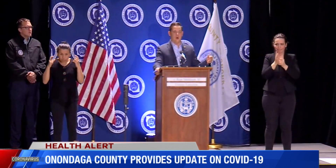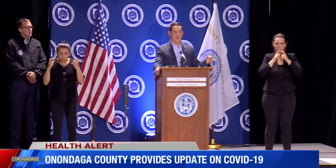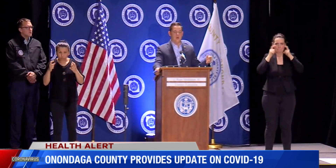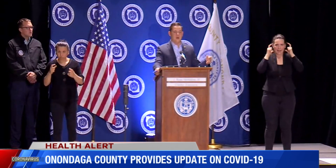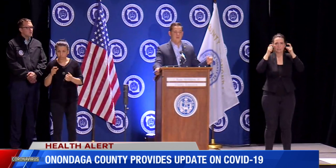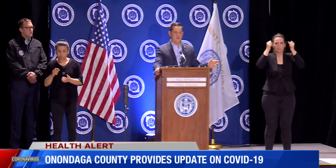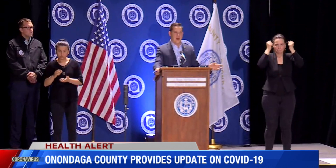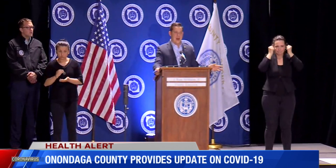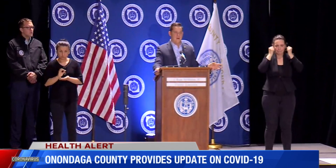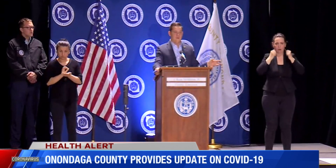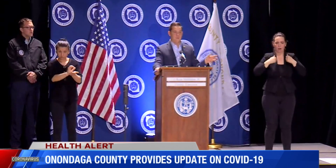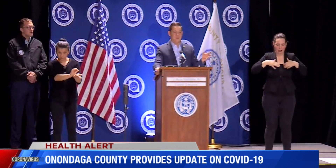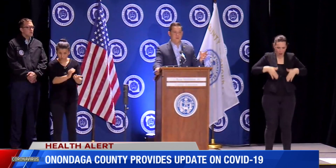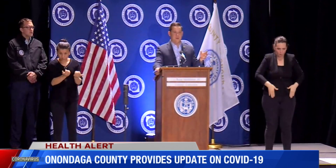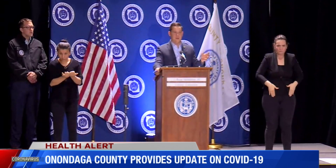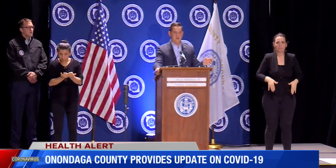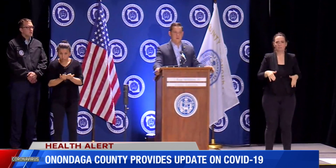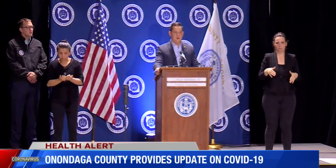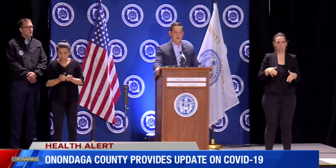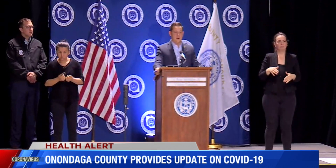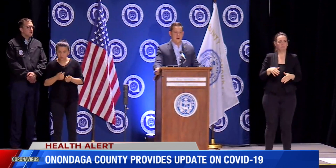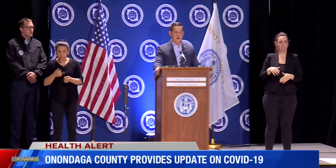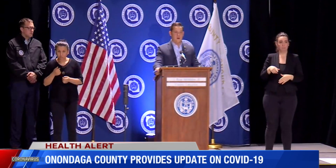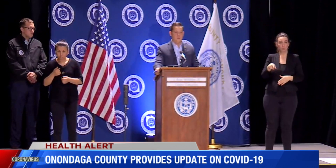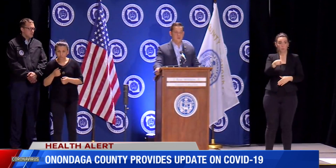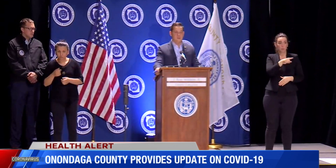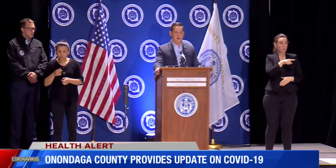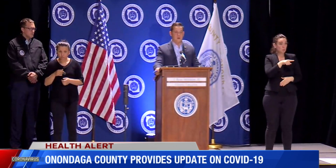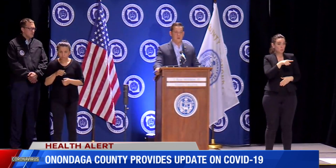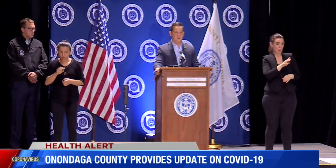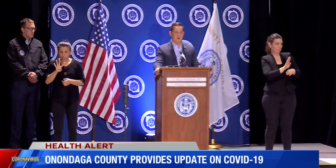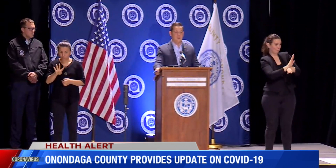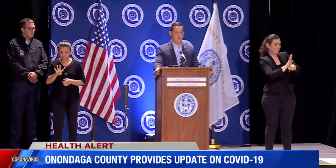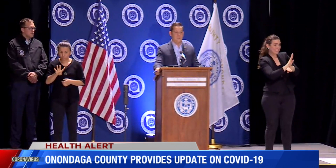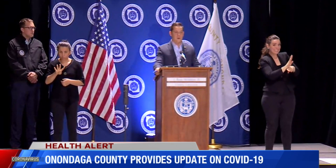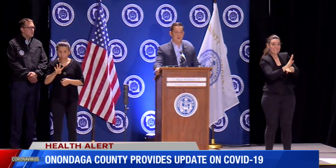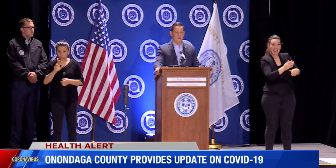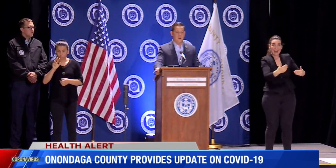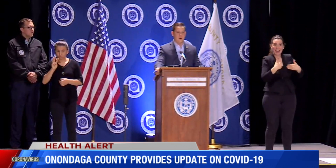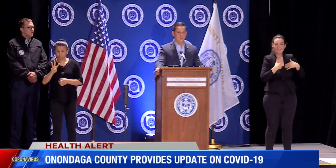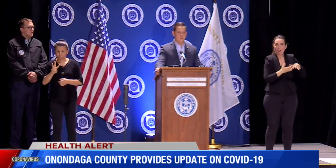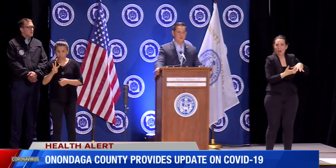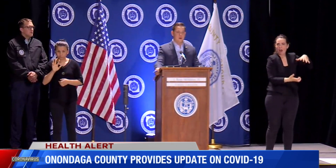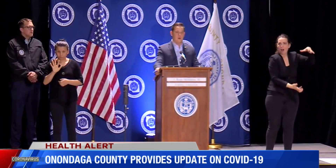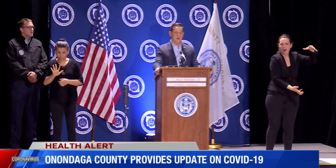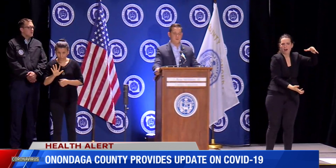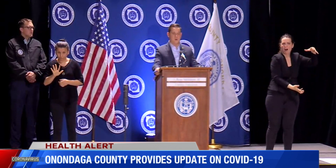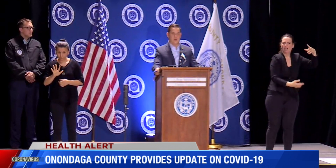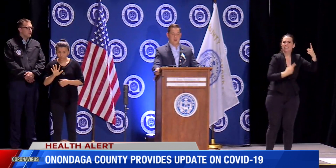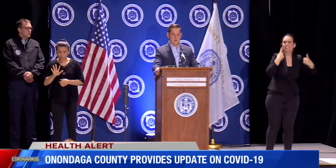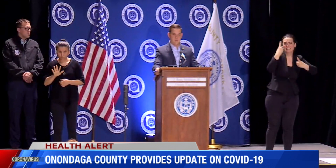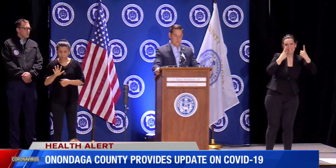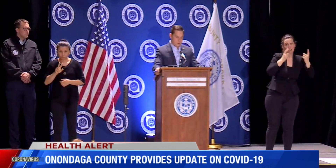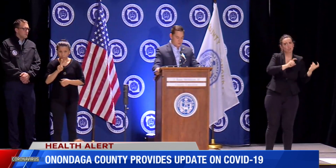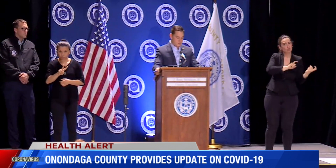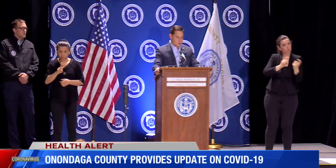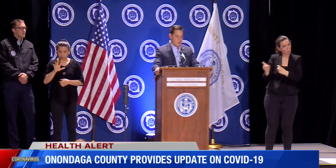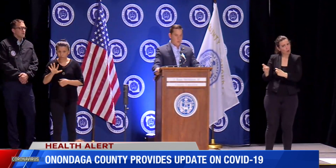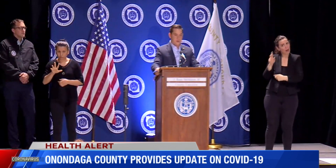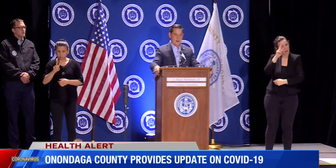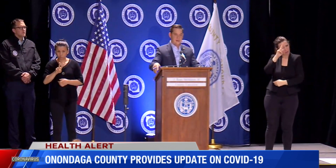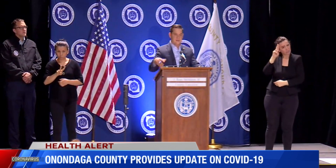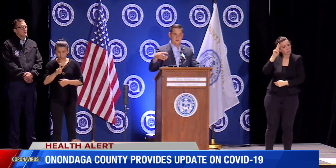run low. If you have PPE, emergency medical equipment, please call us, donate it to